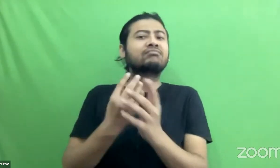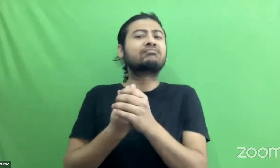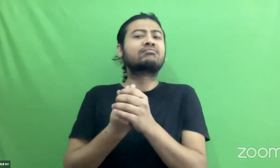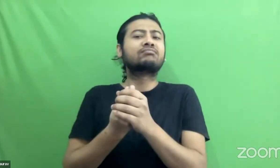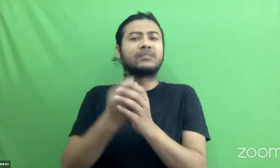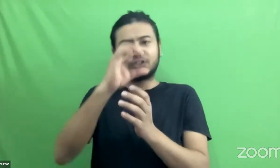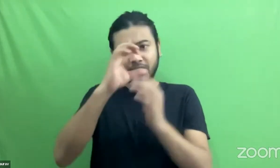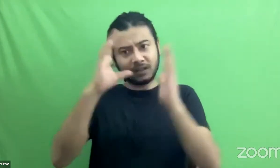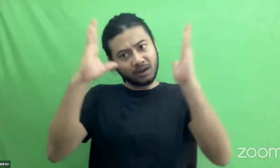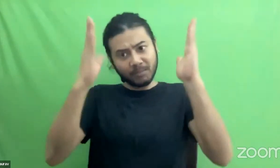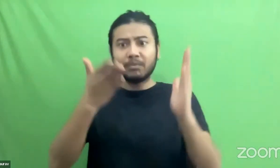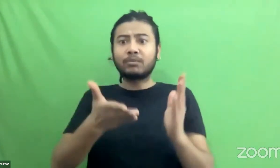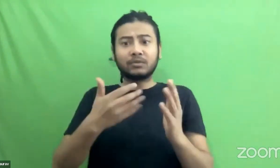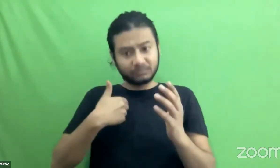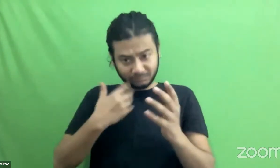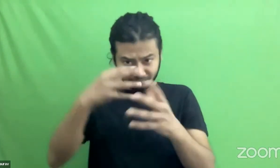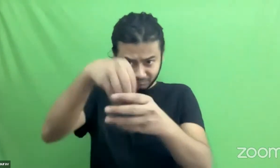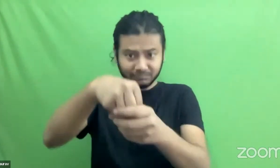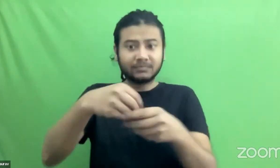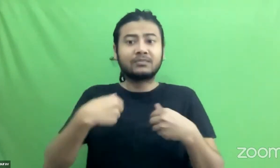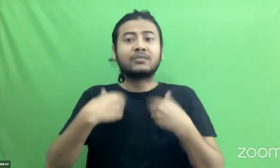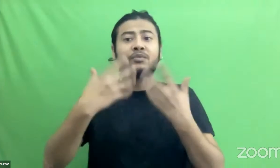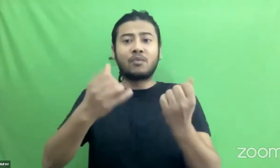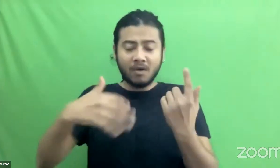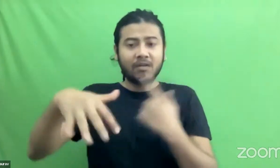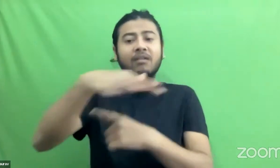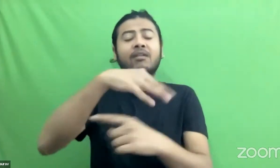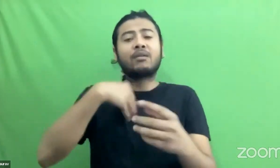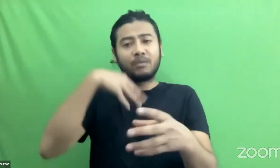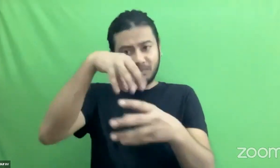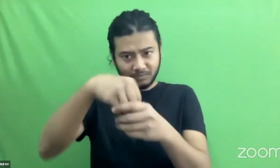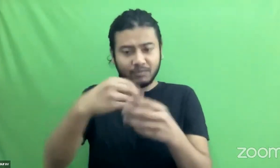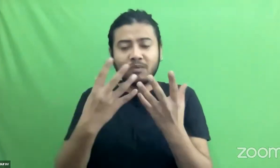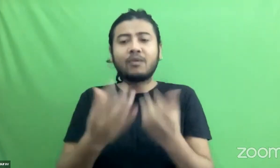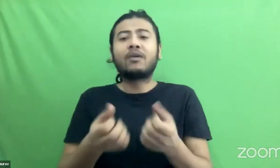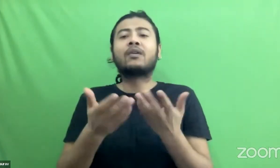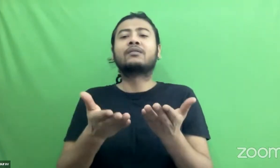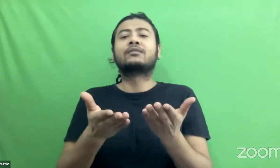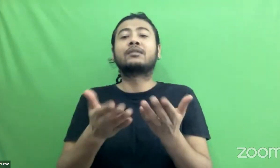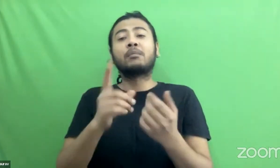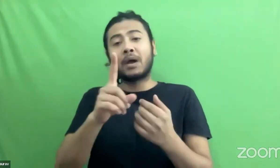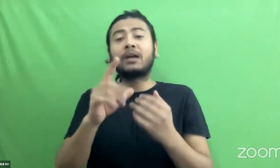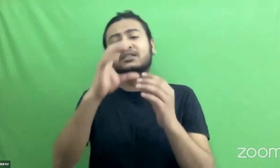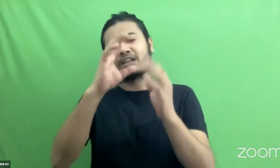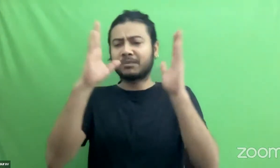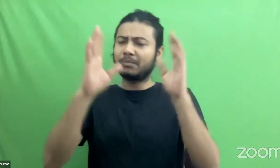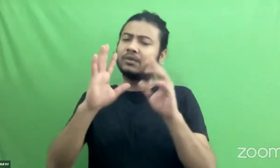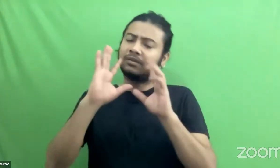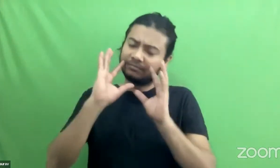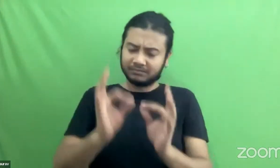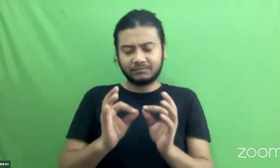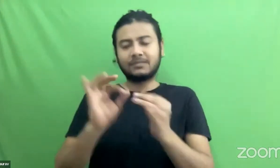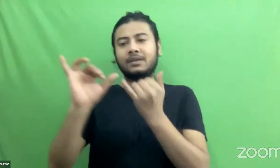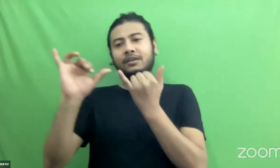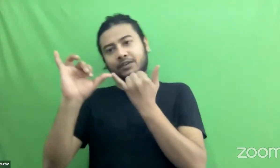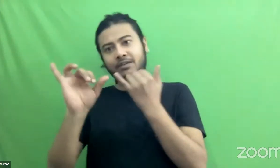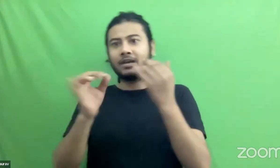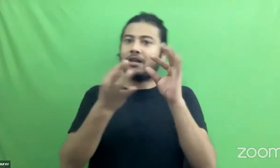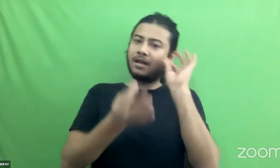she also came now. Otherwise, Mahaprabhu is a combined form of Radha and Krishna both. So don't get confused in both of them. Both